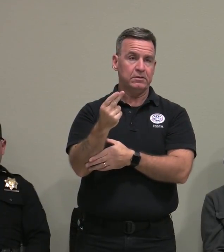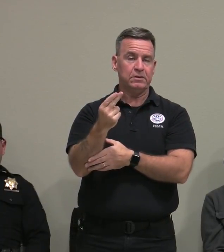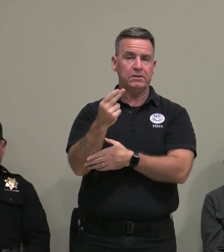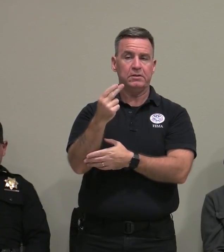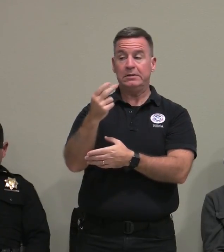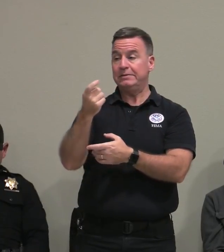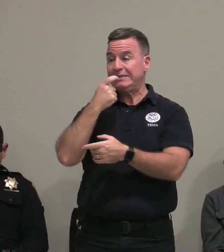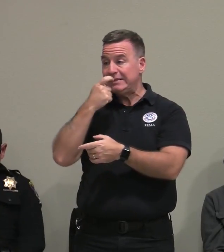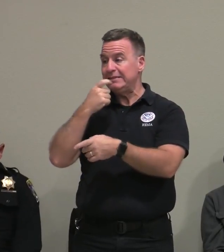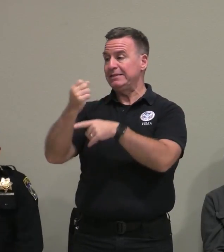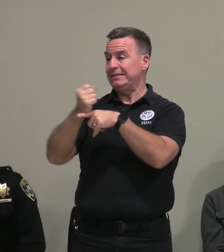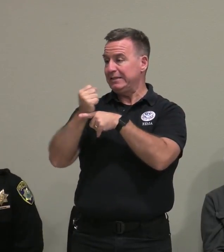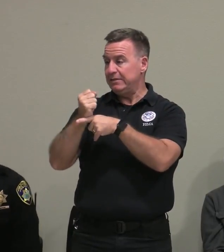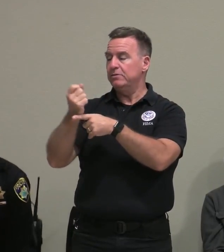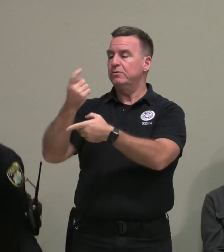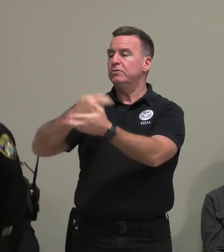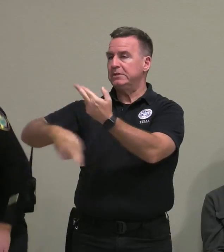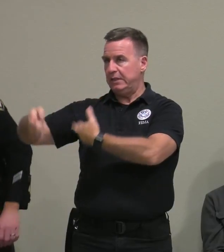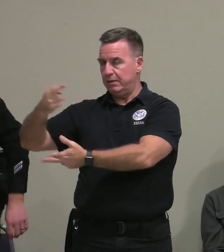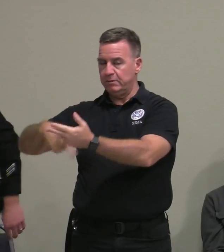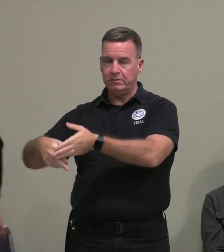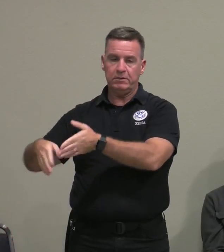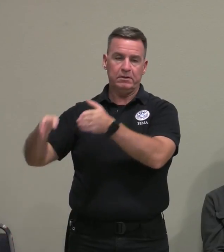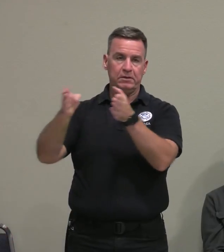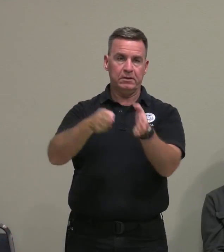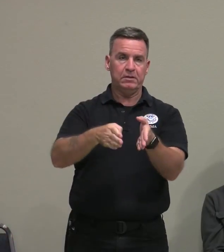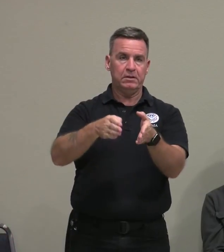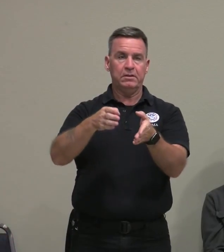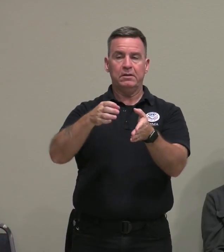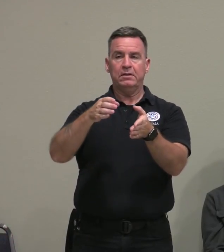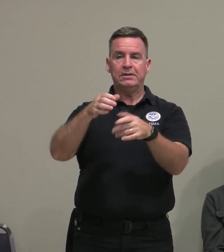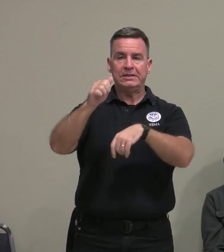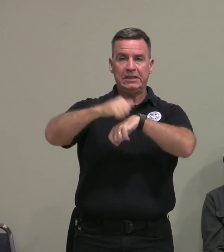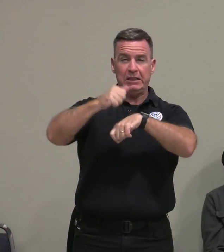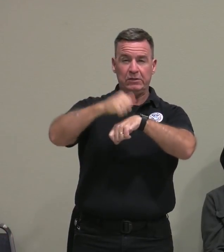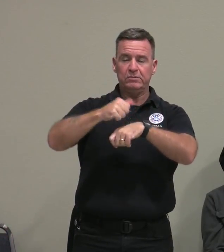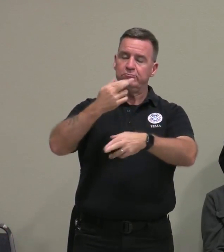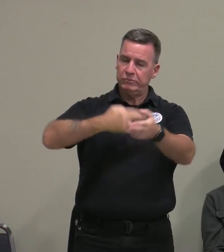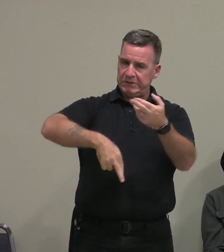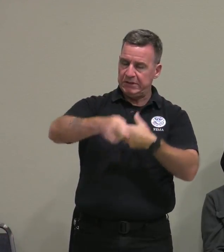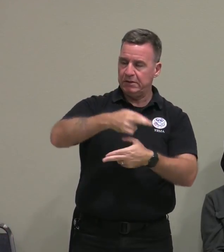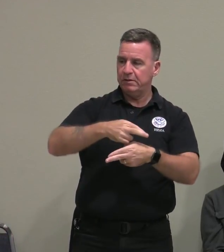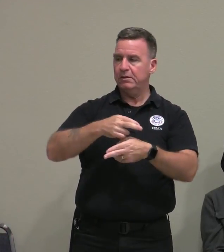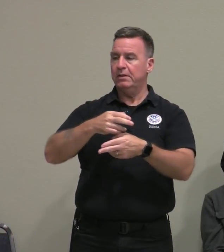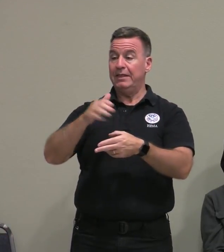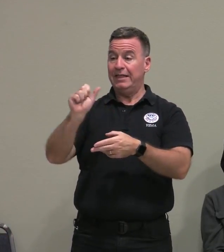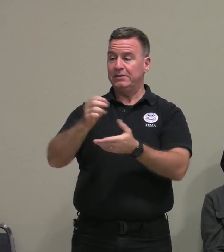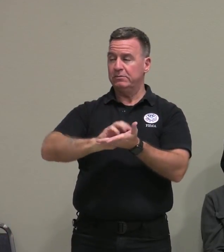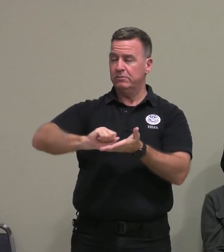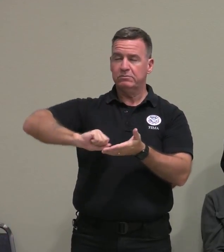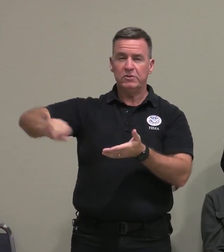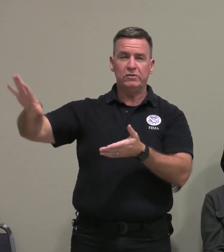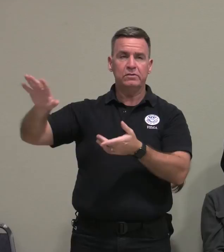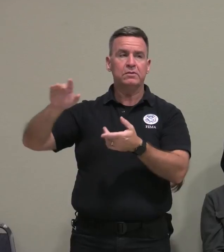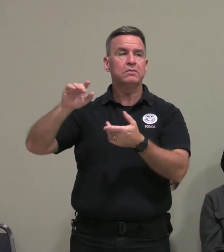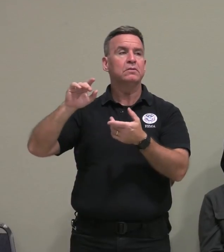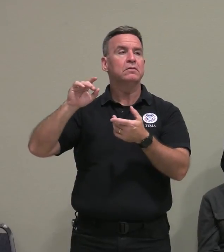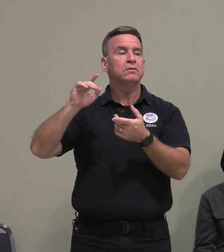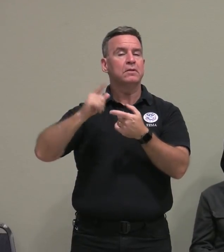recycle the metal and steel, and we will recycle the concrete, and we will remove the ash to